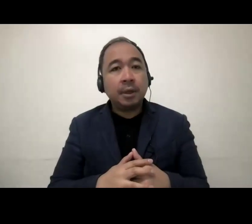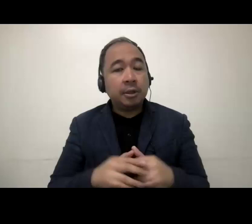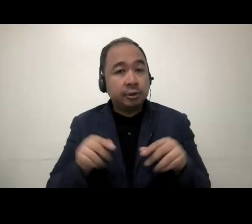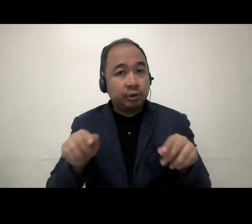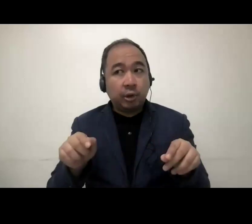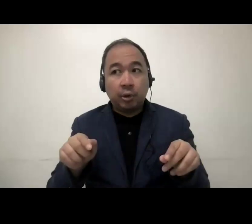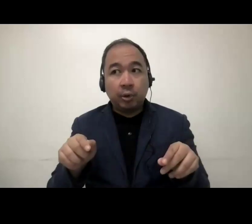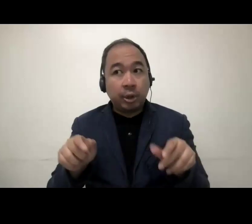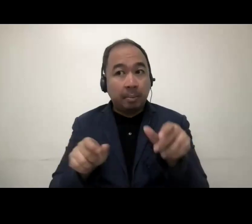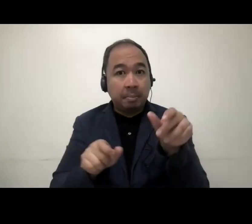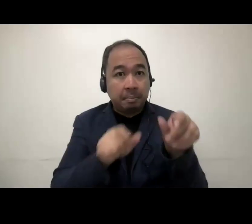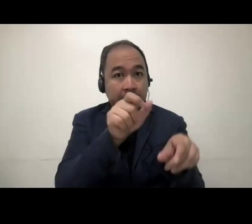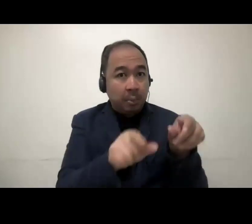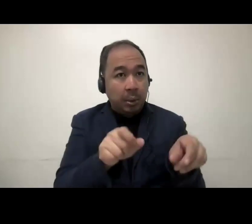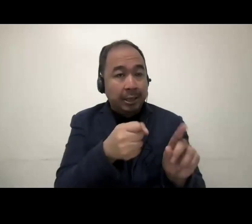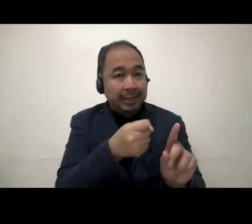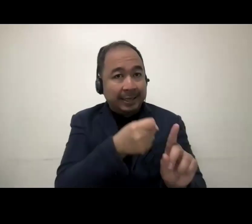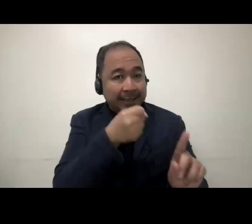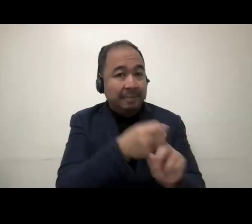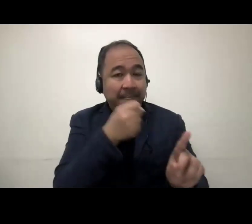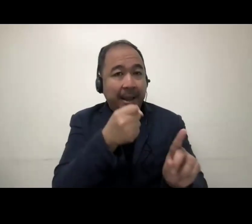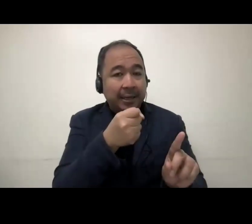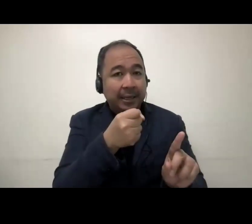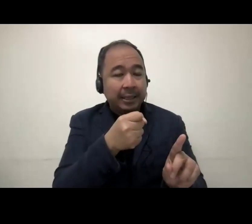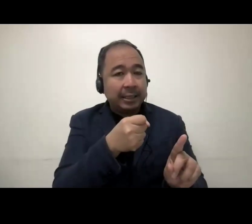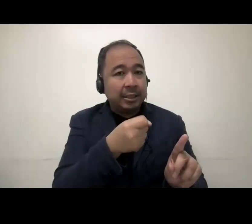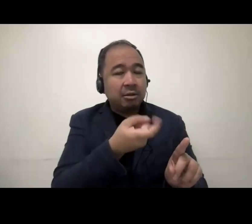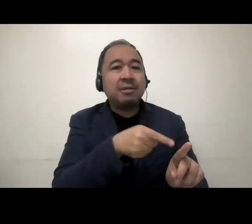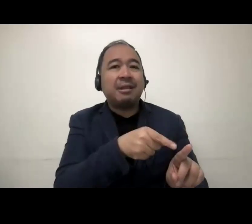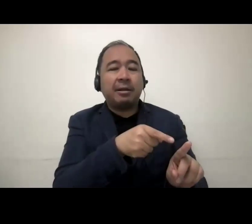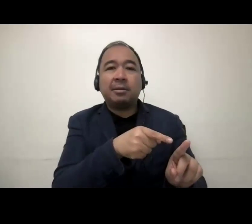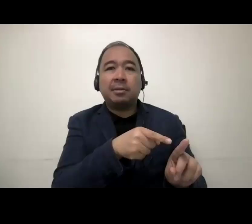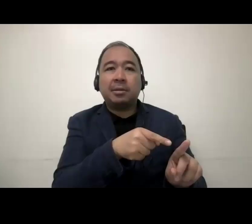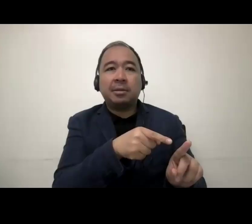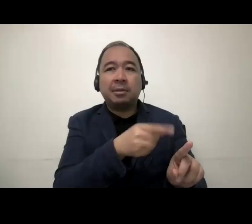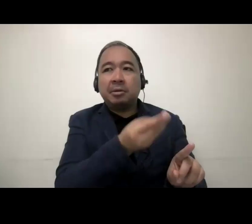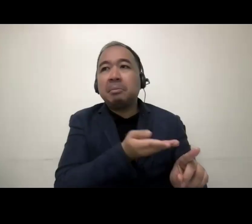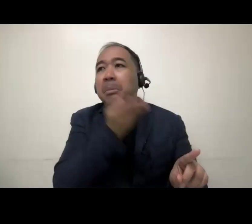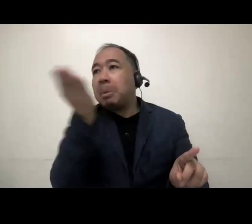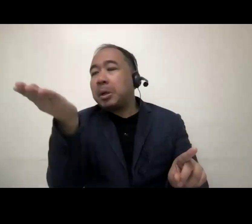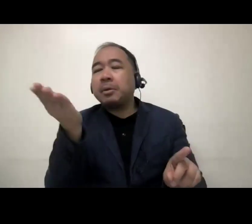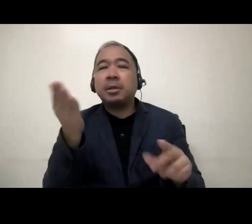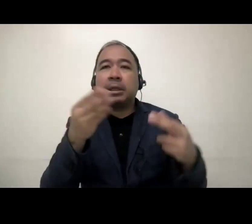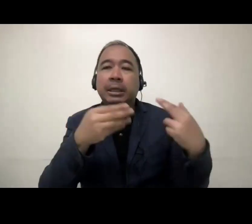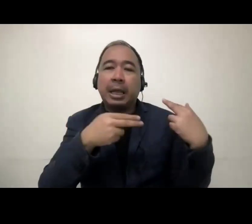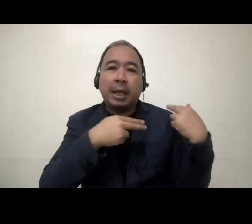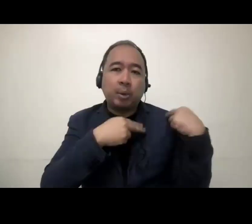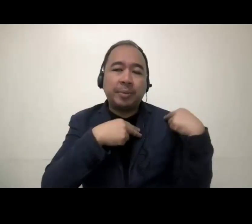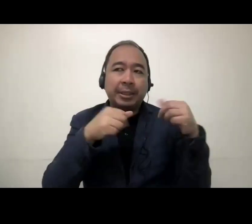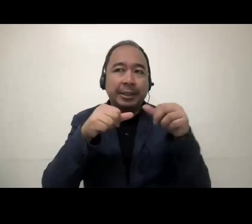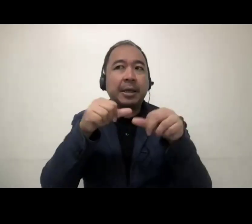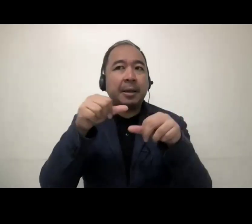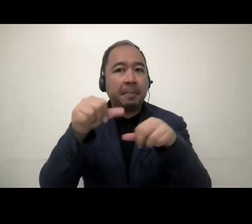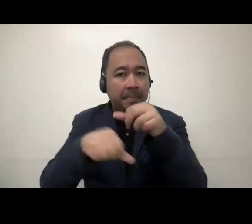the affected people that we rely on to complain, put in a complaint to accountability mechanism is quite